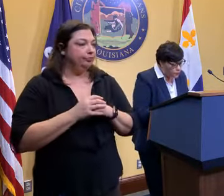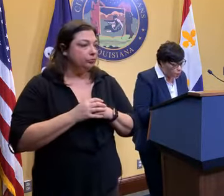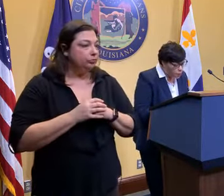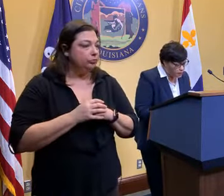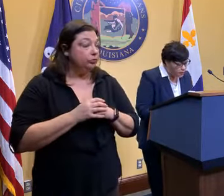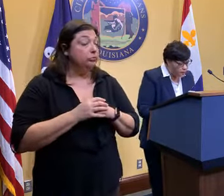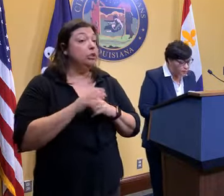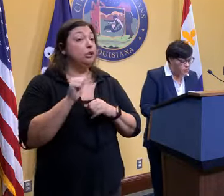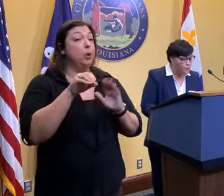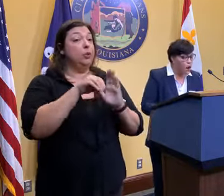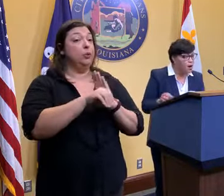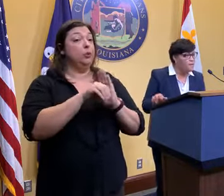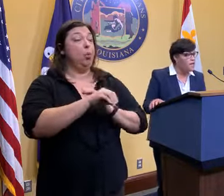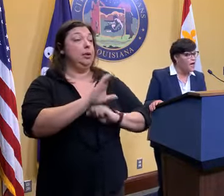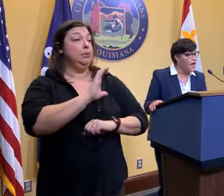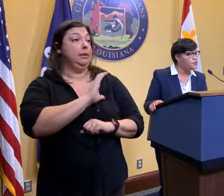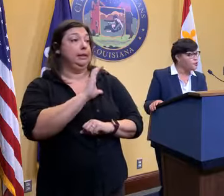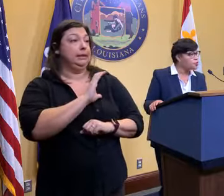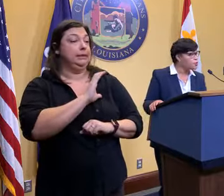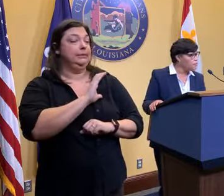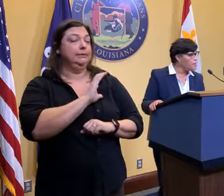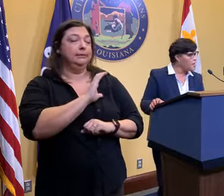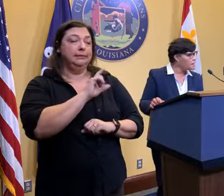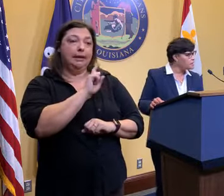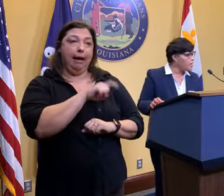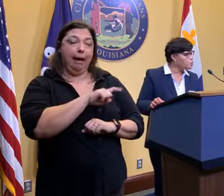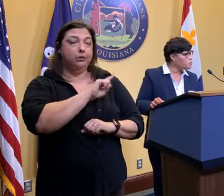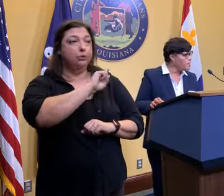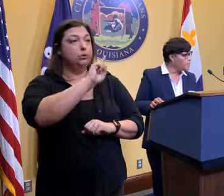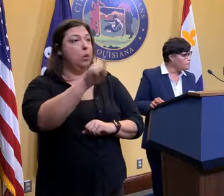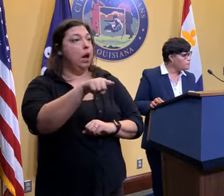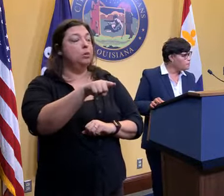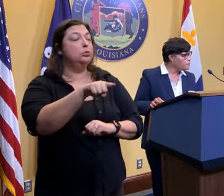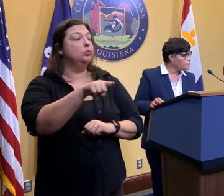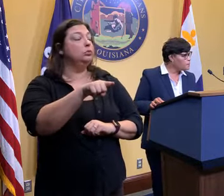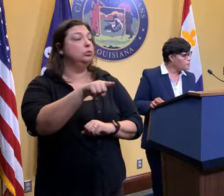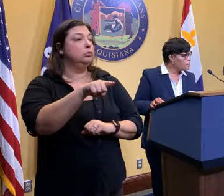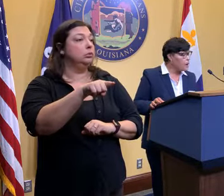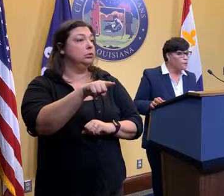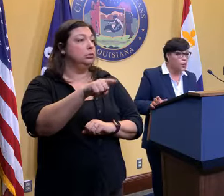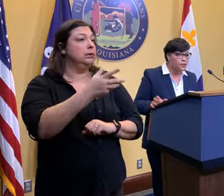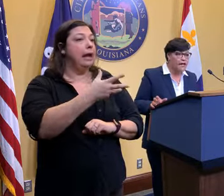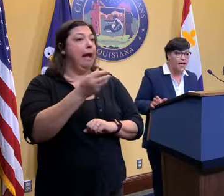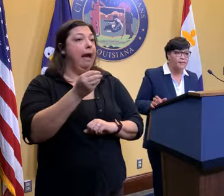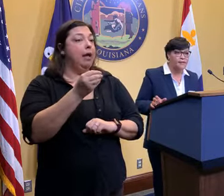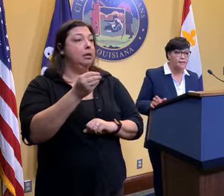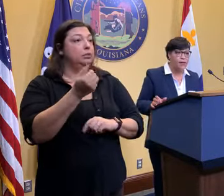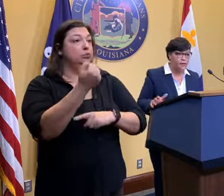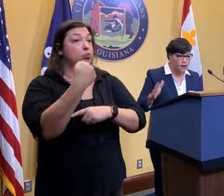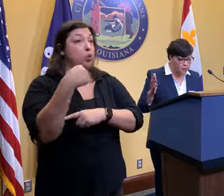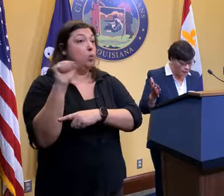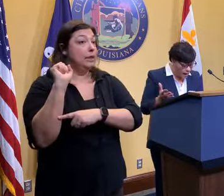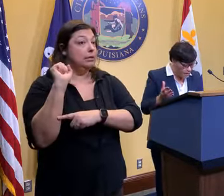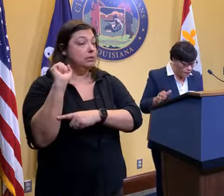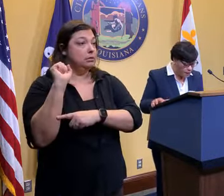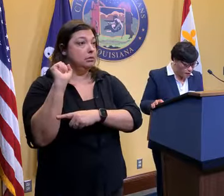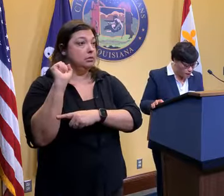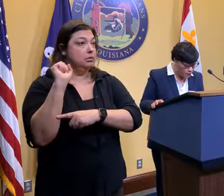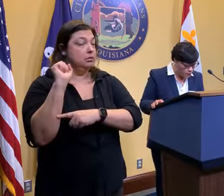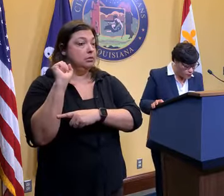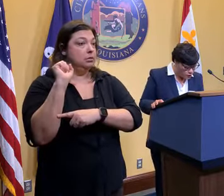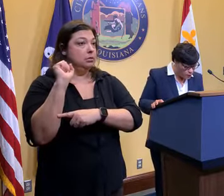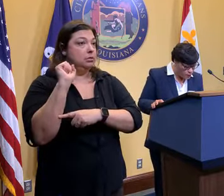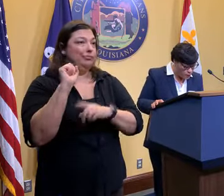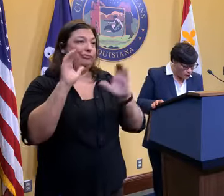the New Orleans Police Department had to treat it as such, meaning a protest, something under the guise, again,